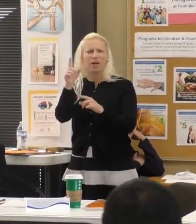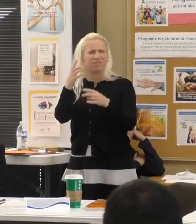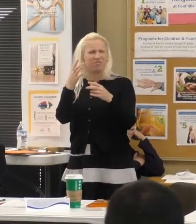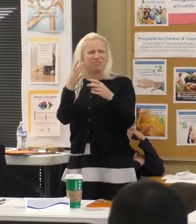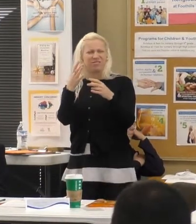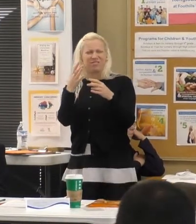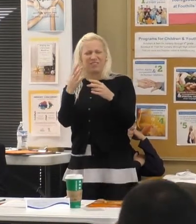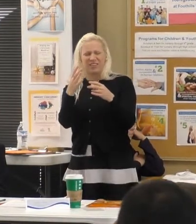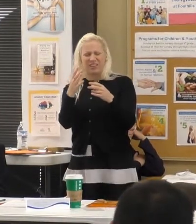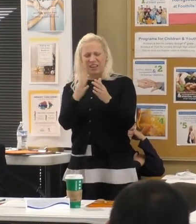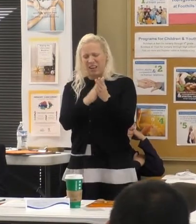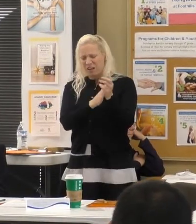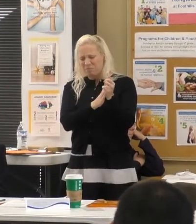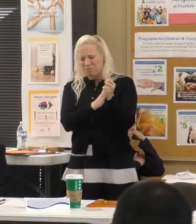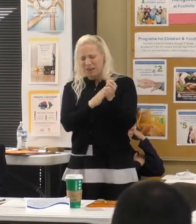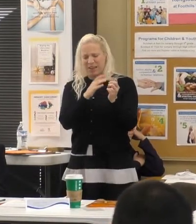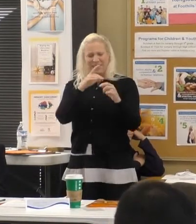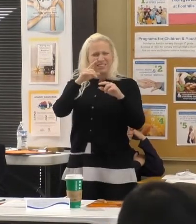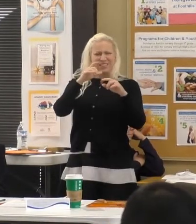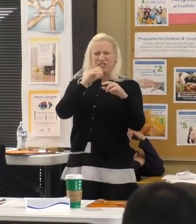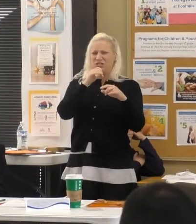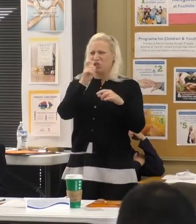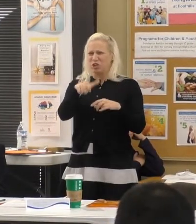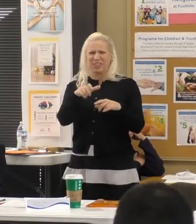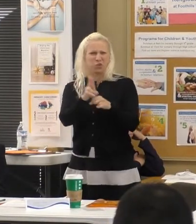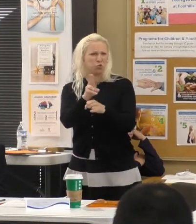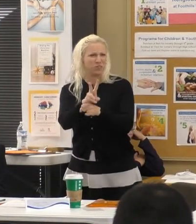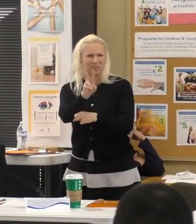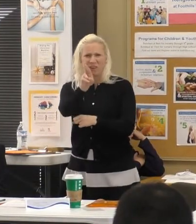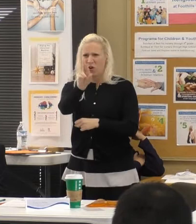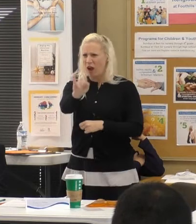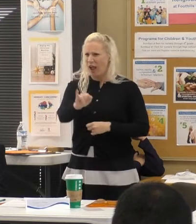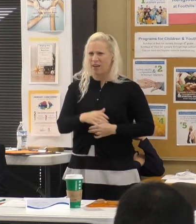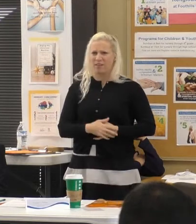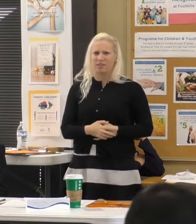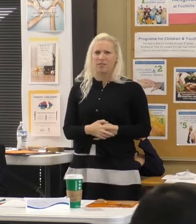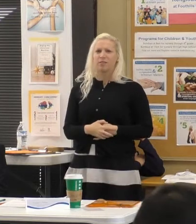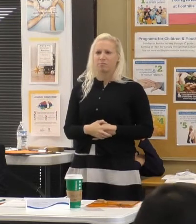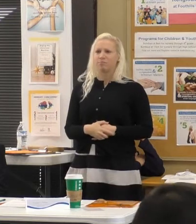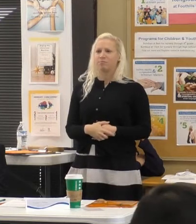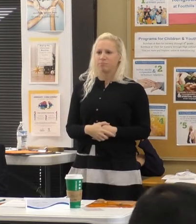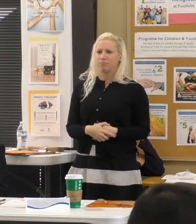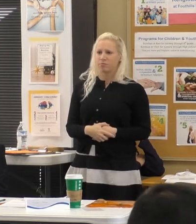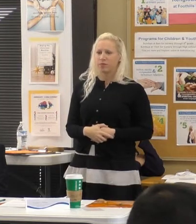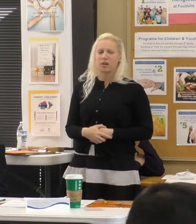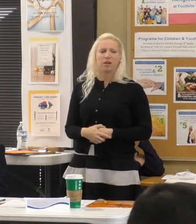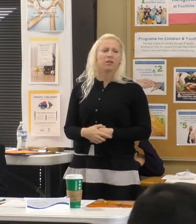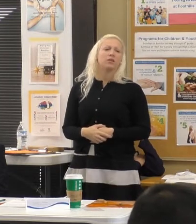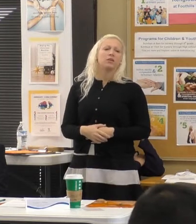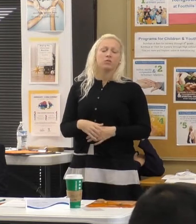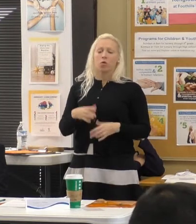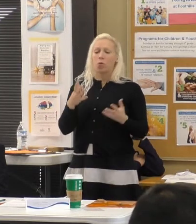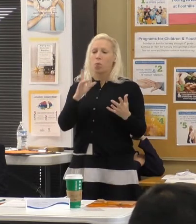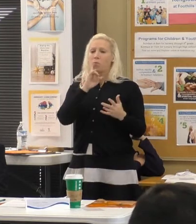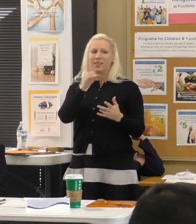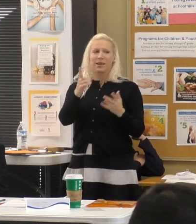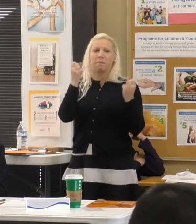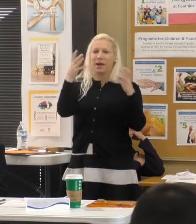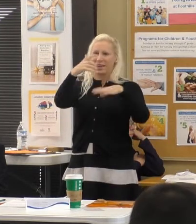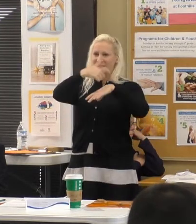And what you'll see when you look at that is that there's many different uses for VRI.